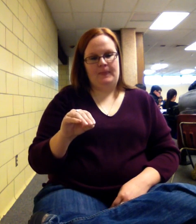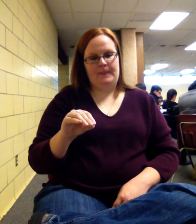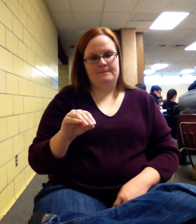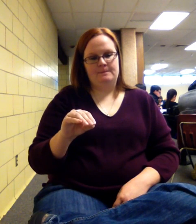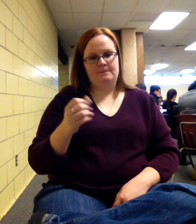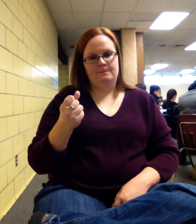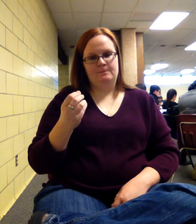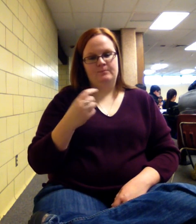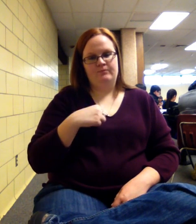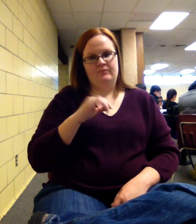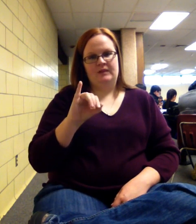So IY of 9.